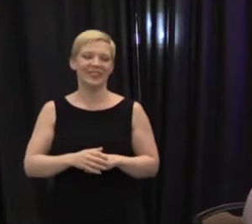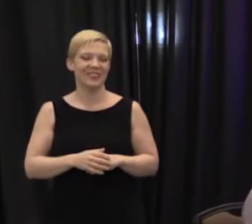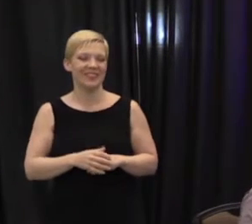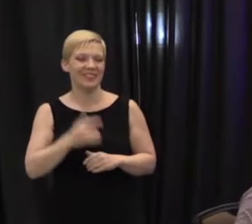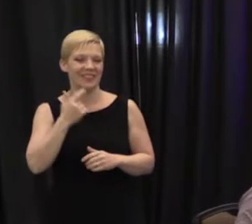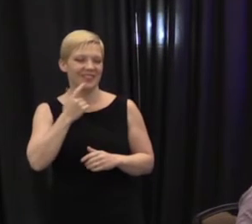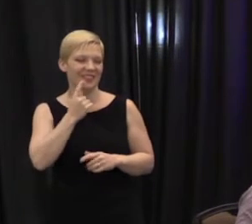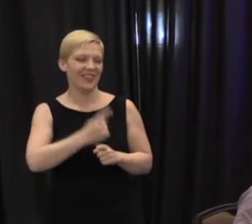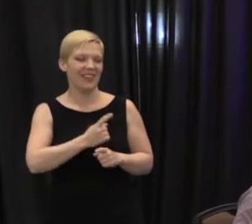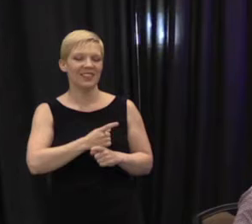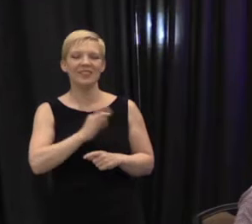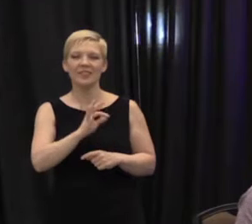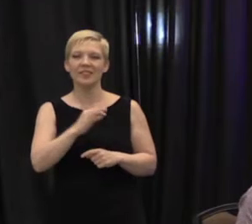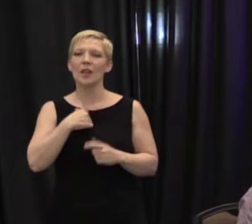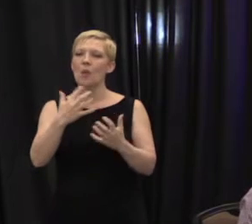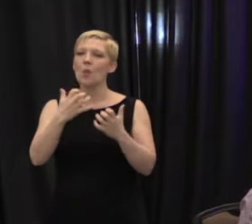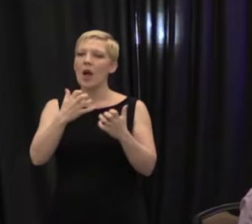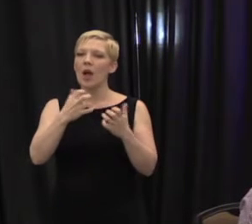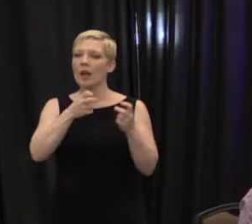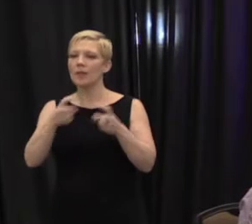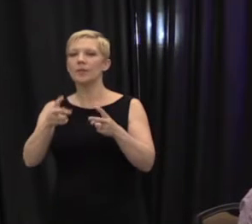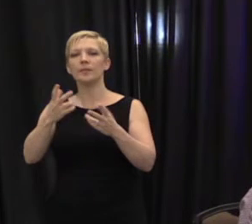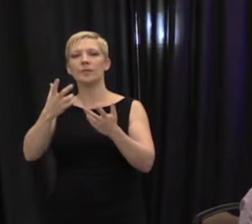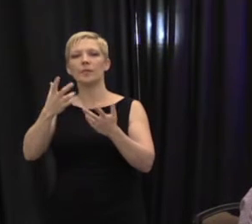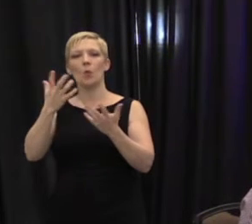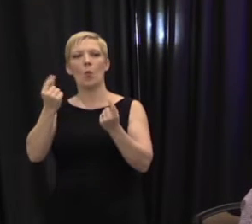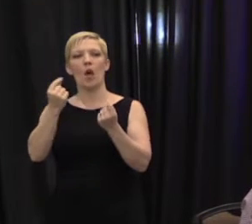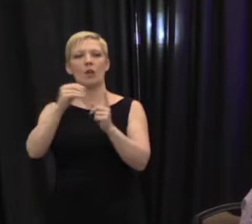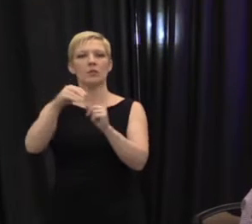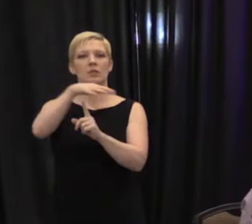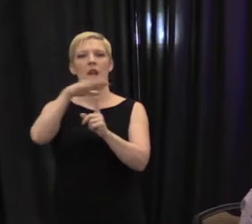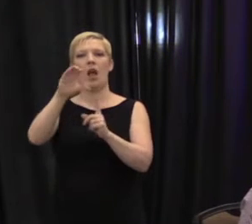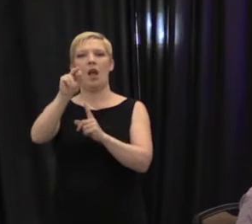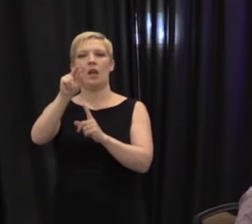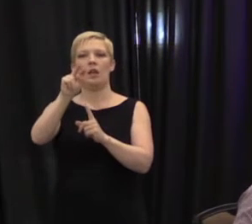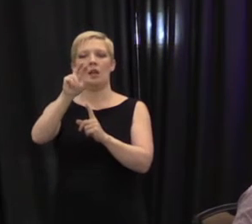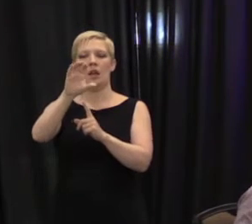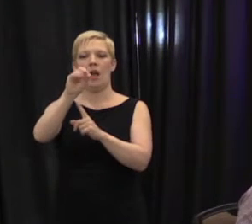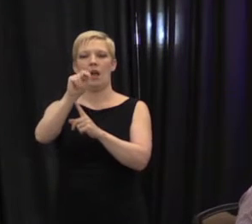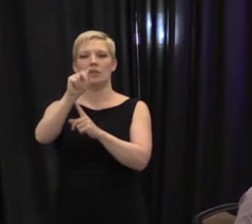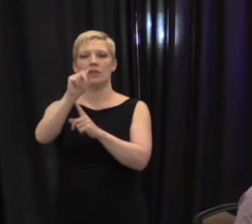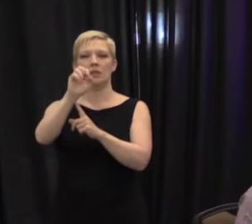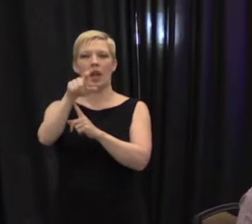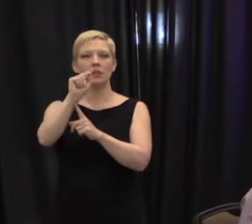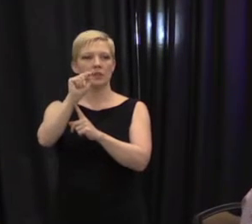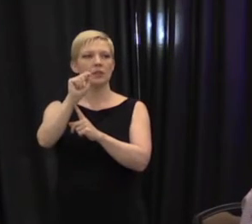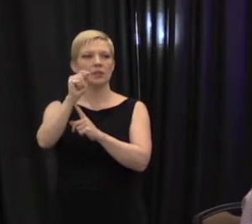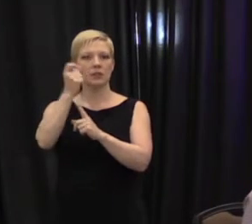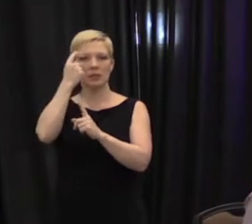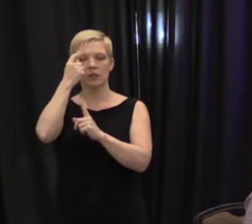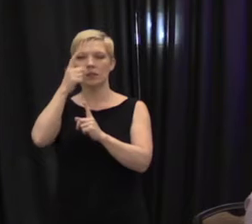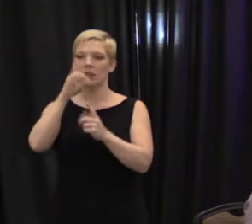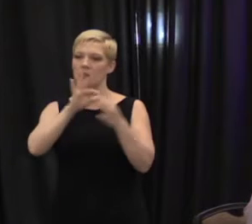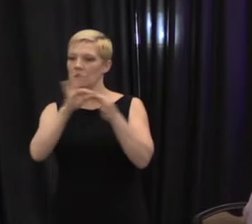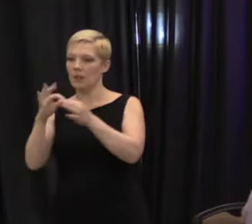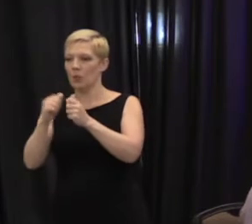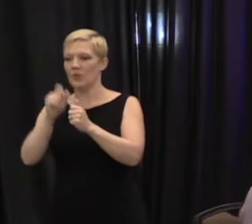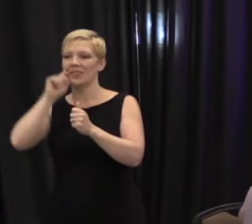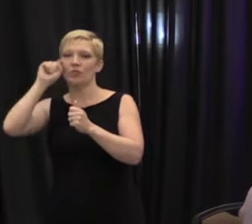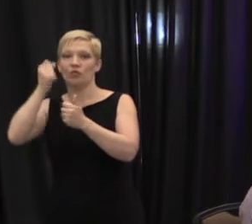So what I really want is just kind of contextualize some of the conversations we're obviously having, but really just connecting it to sexual freedom and